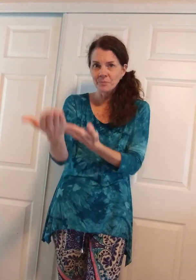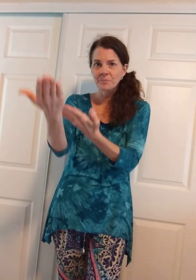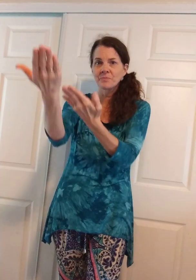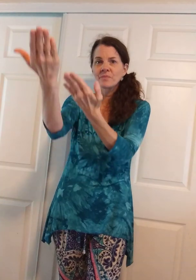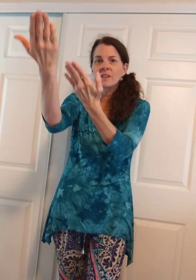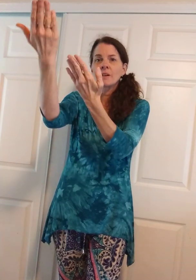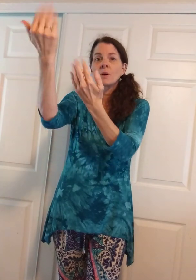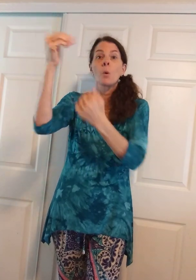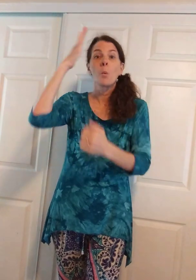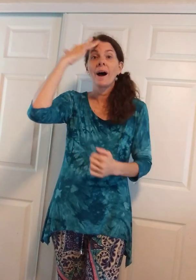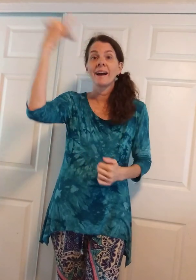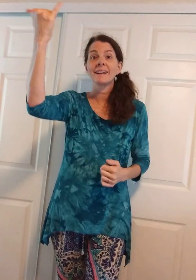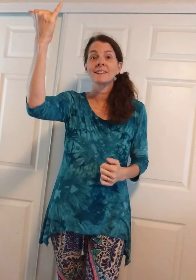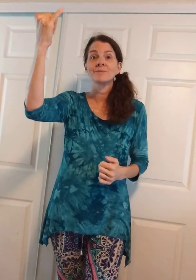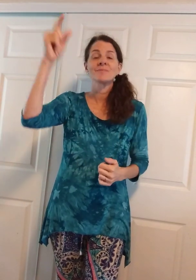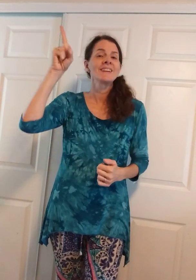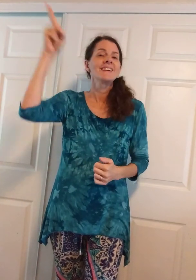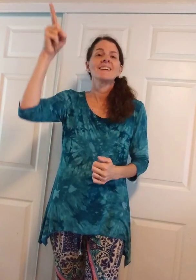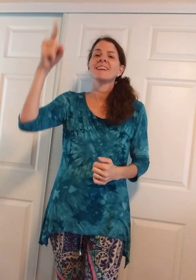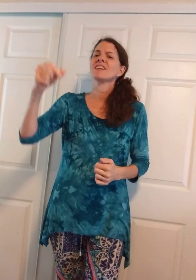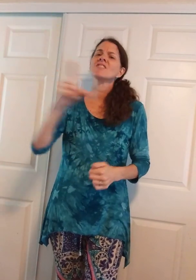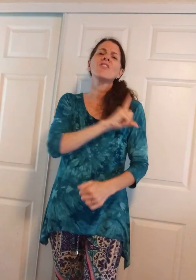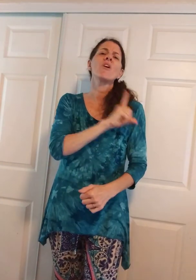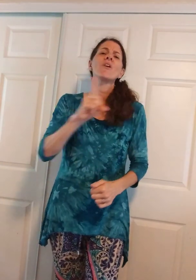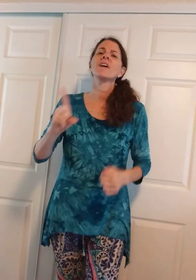Oh come to the altar,